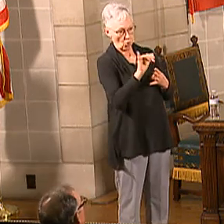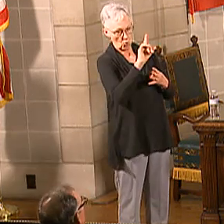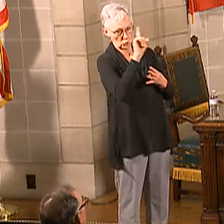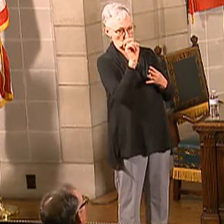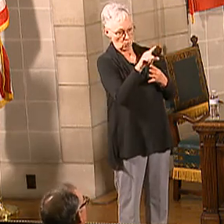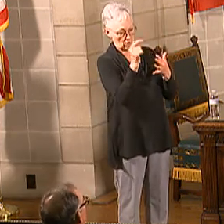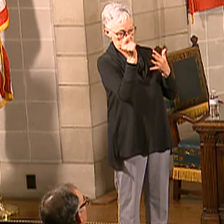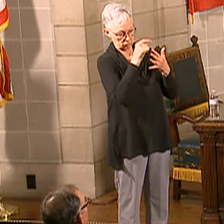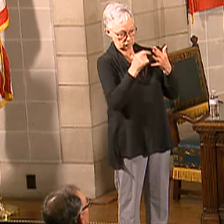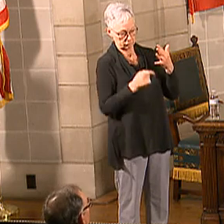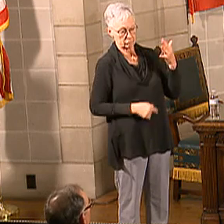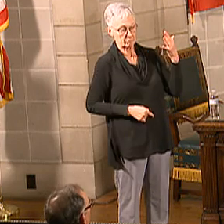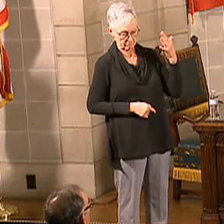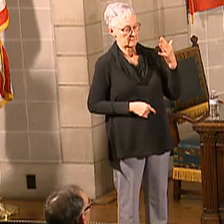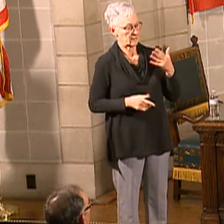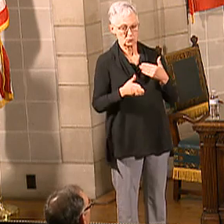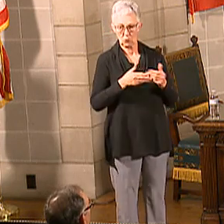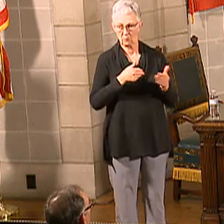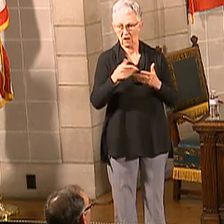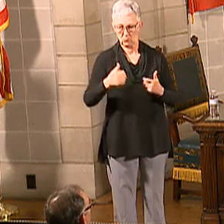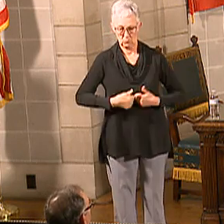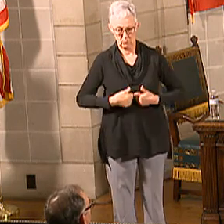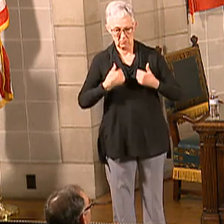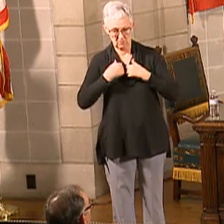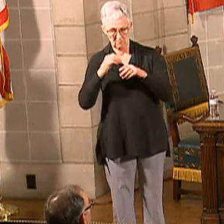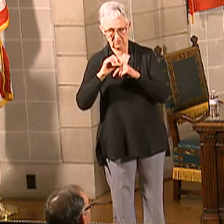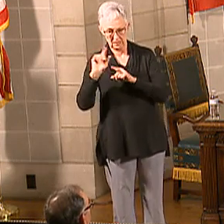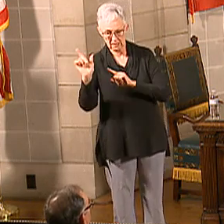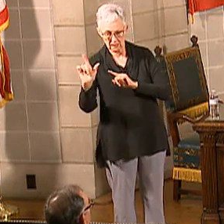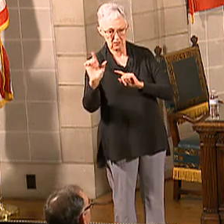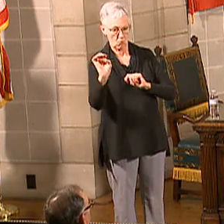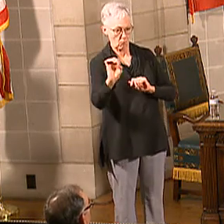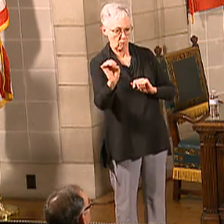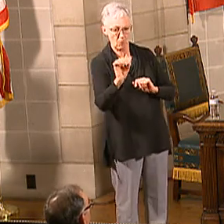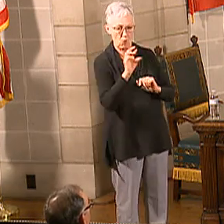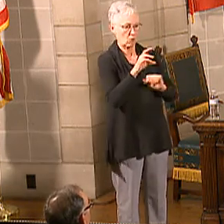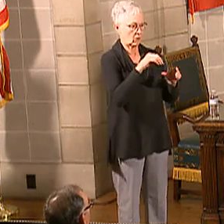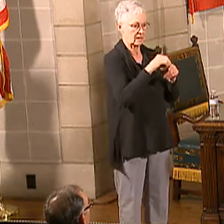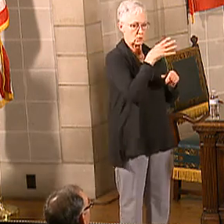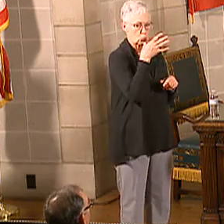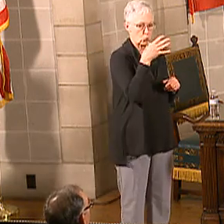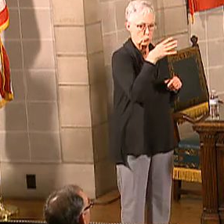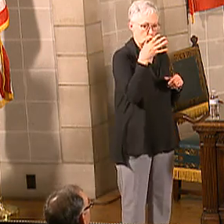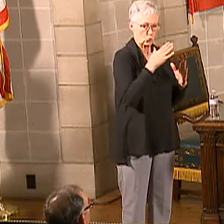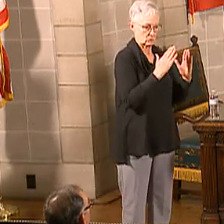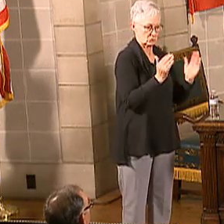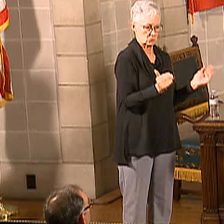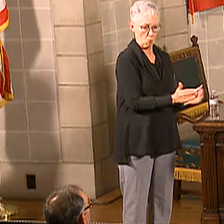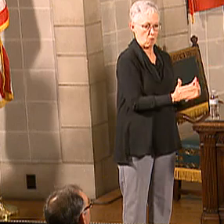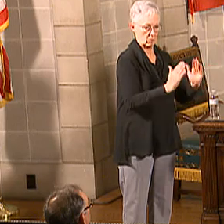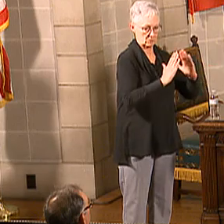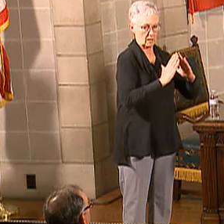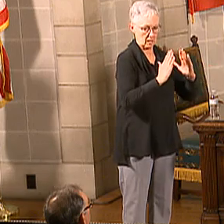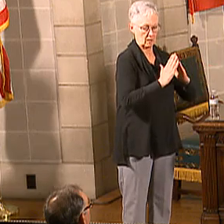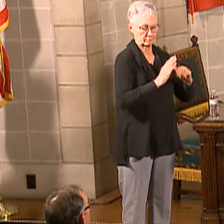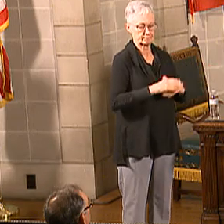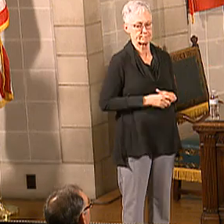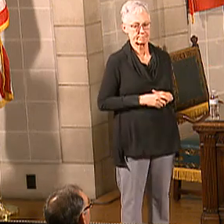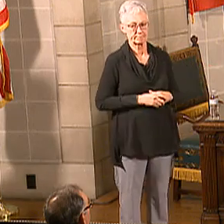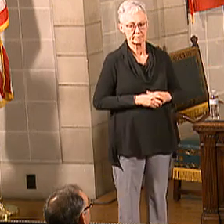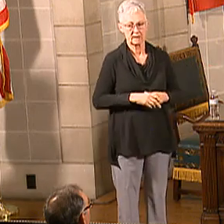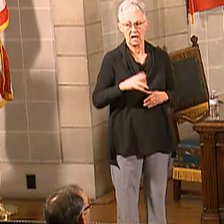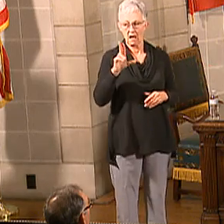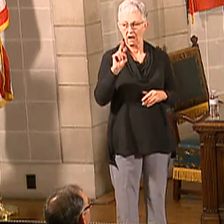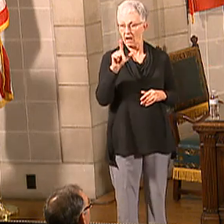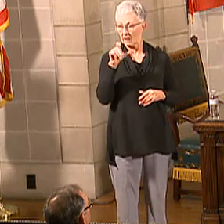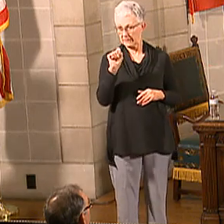screen to be able to get that coronavirus test. We also, for example, if we have a situation like we did with Carter House and Blair, we